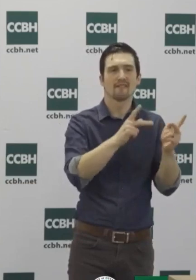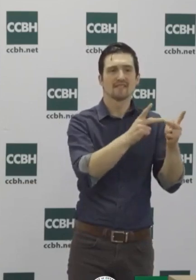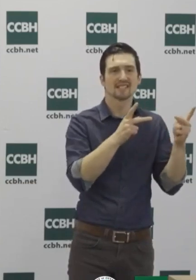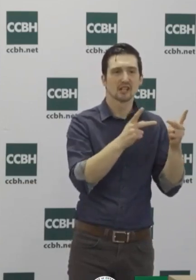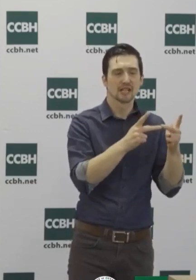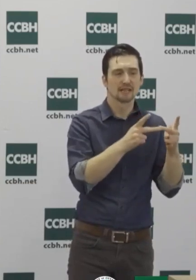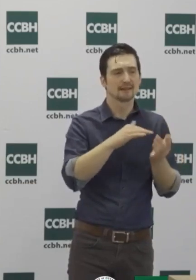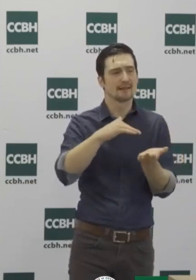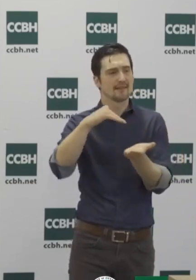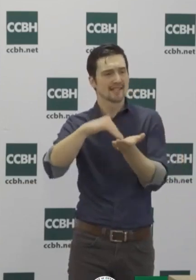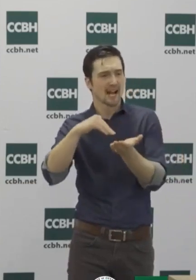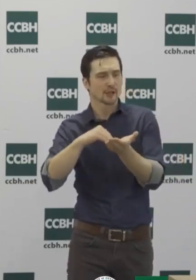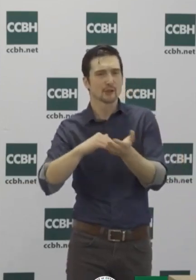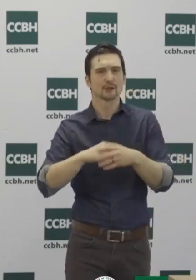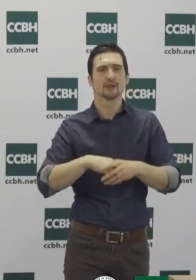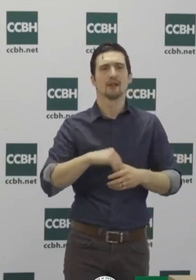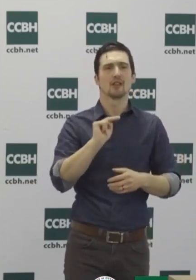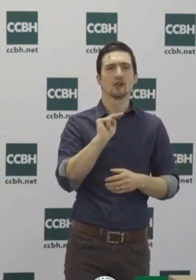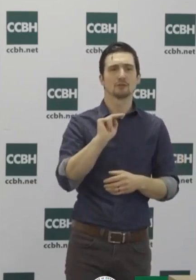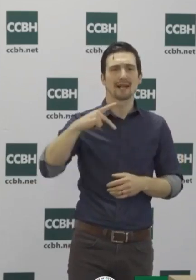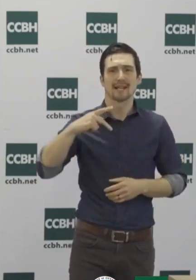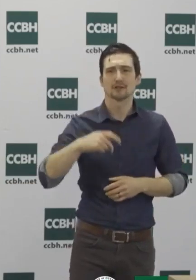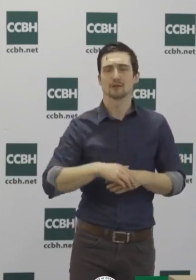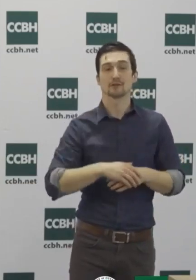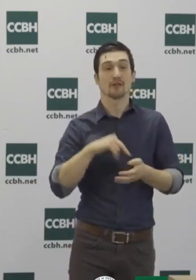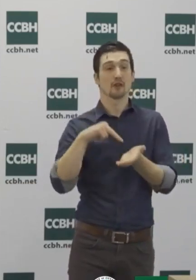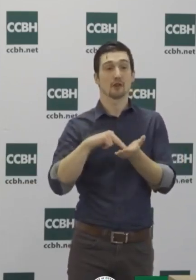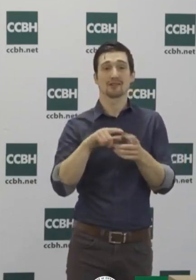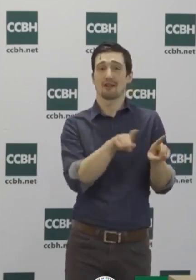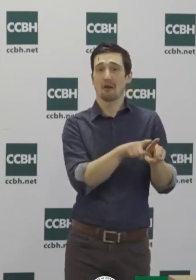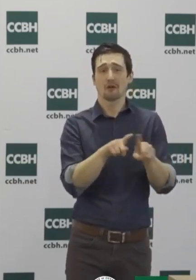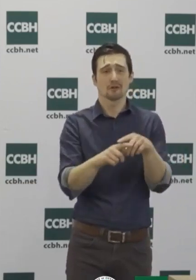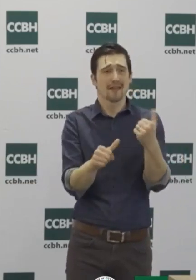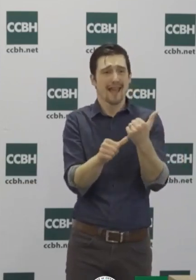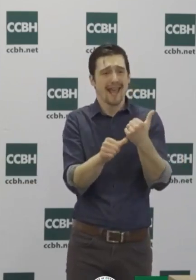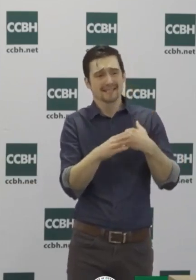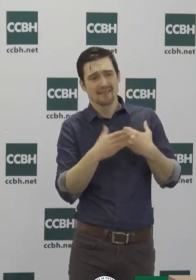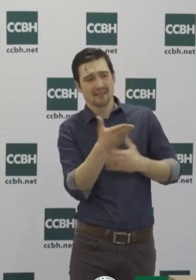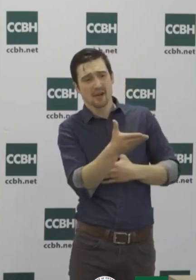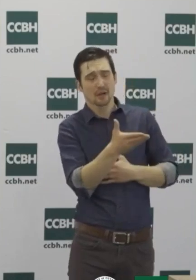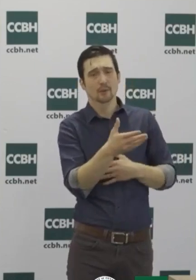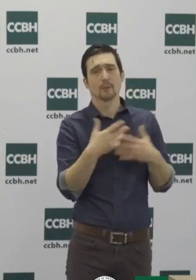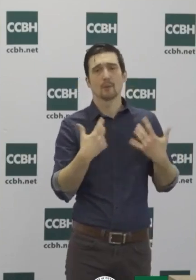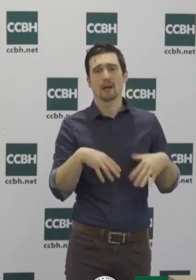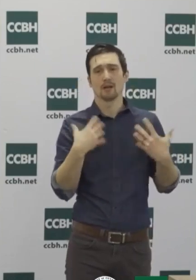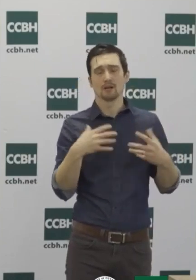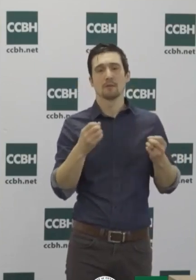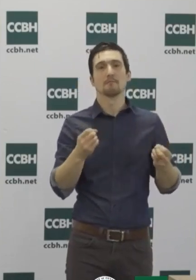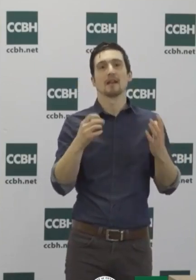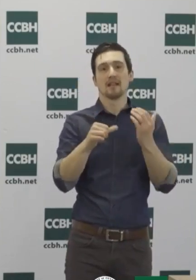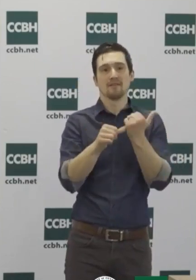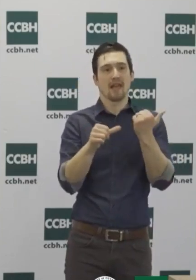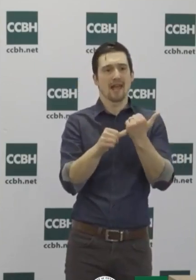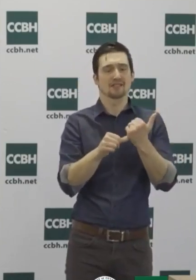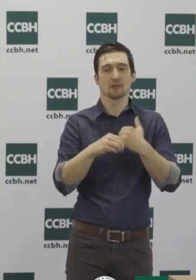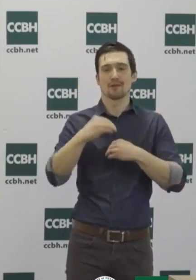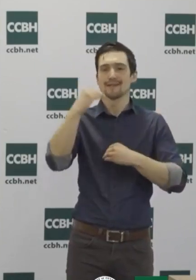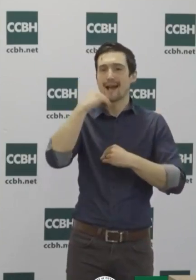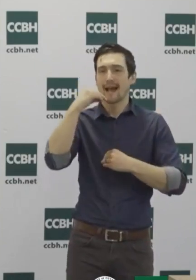the doctors, the nurse practitioners, the nurses, as well as the aides, and a variety of aides, including